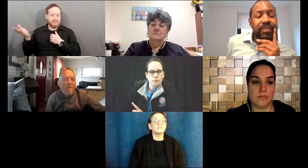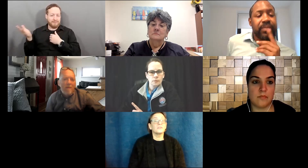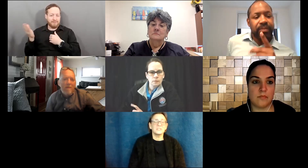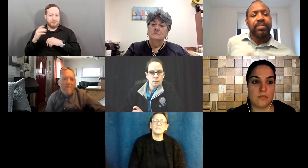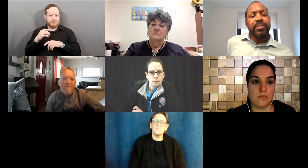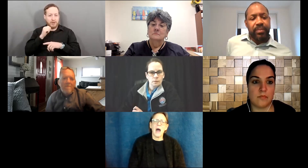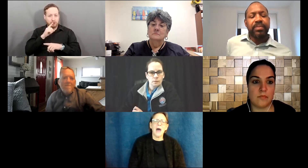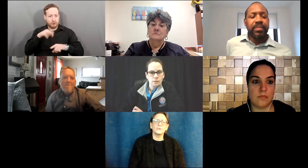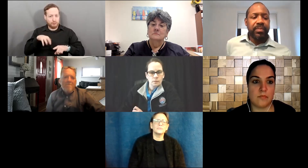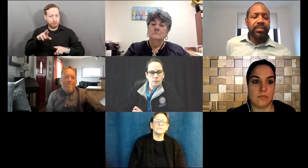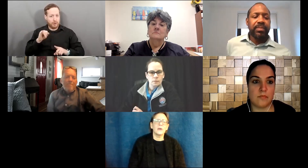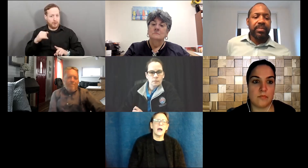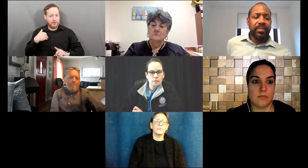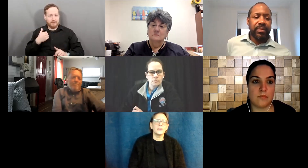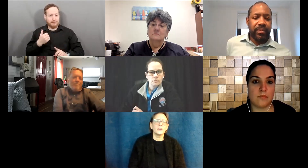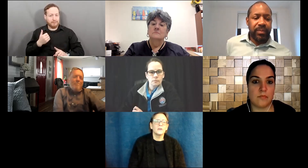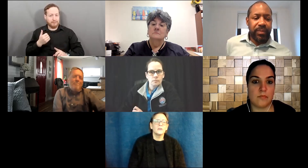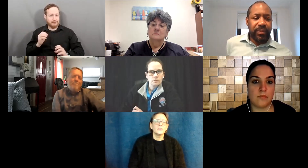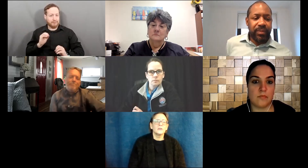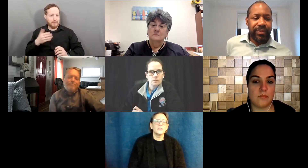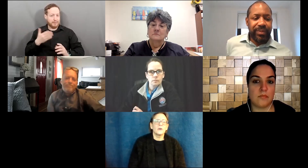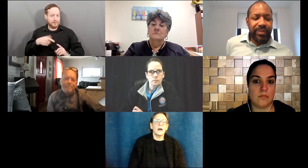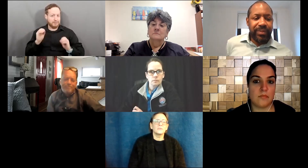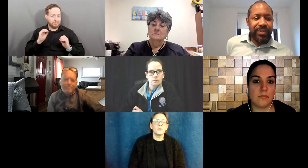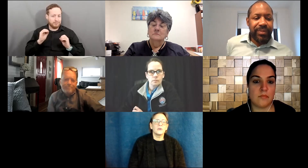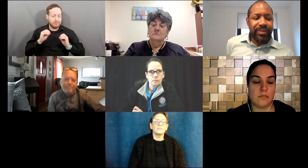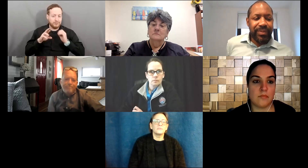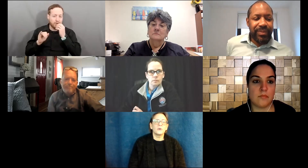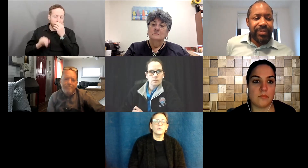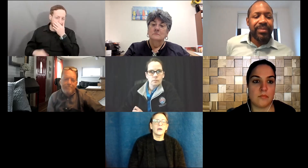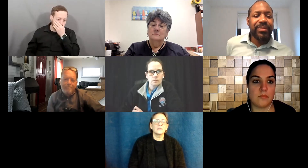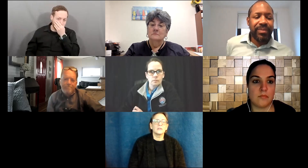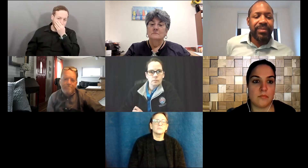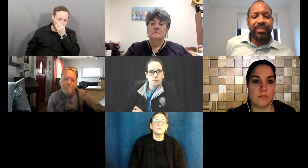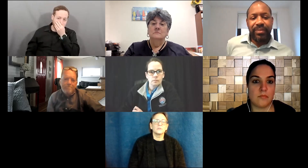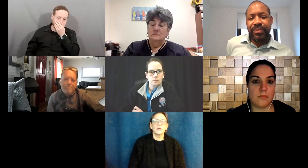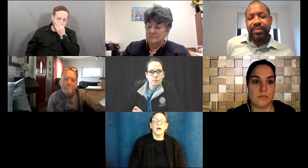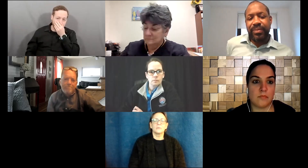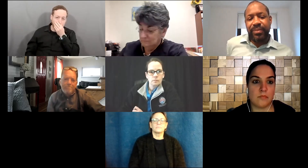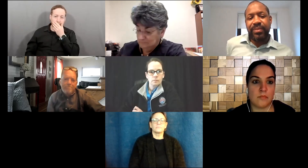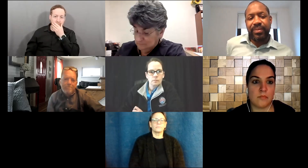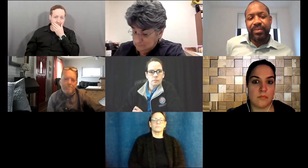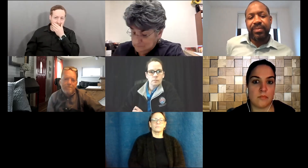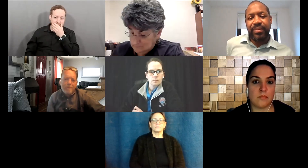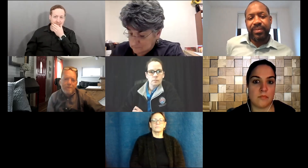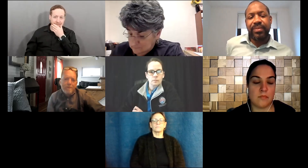think of, there's different models that are out there. You know, I don't know if Rhode Island has one or not.